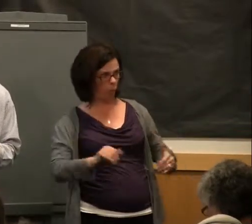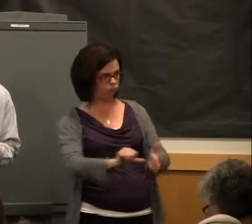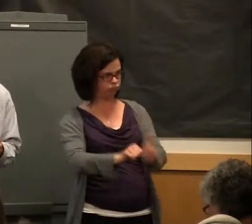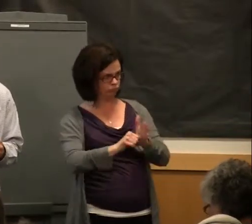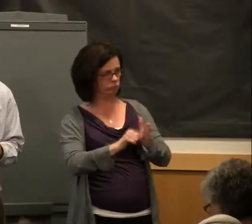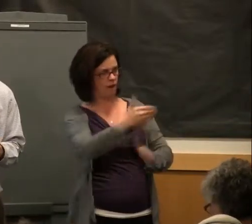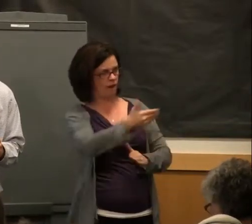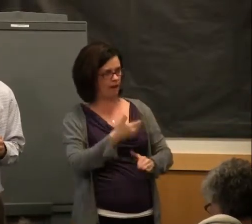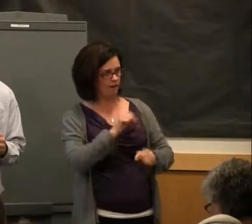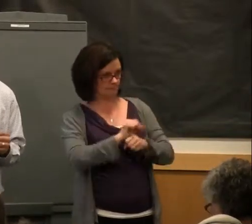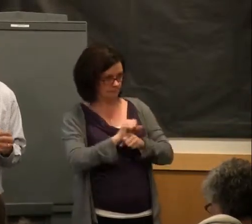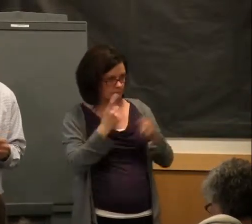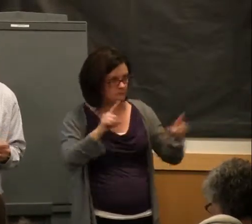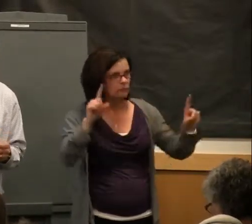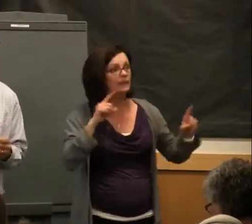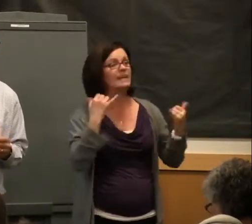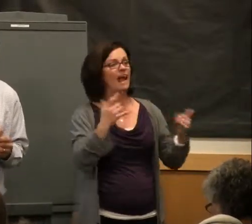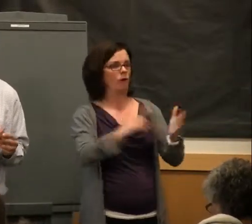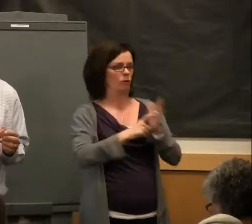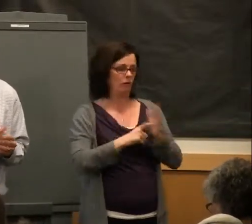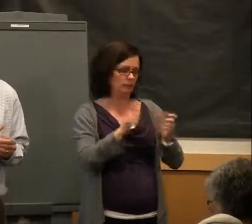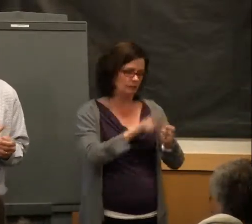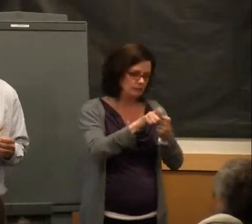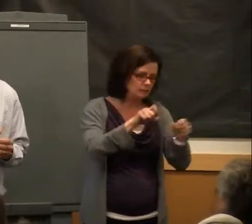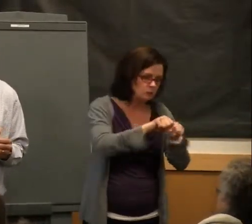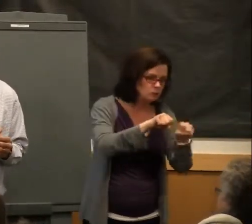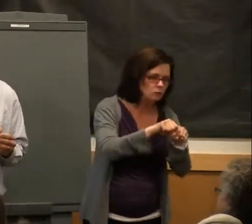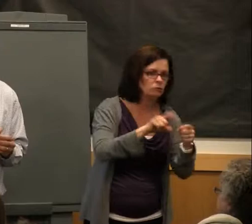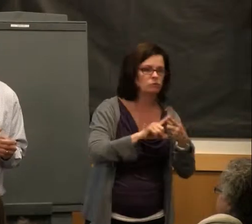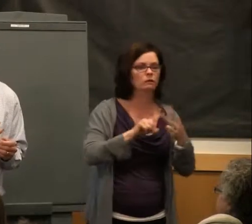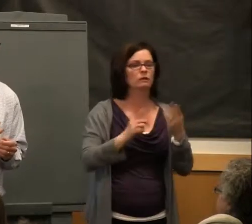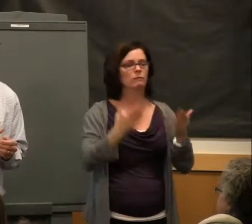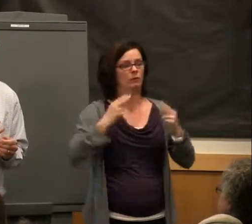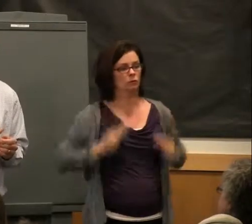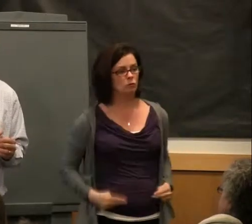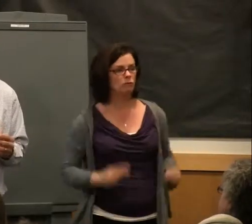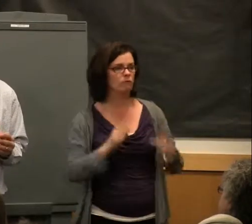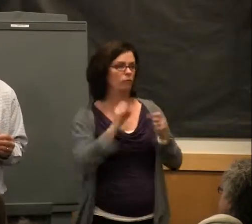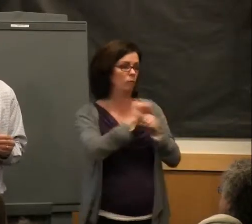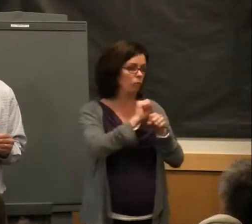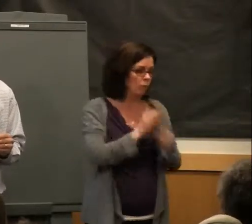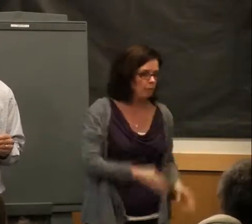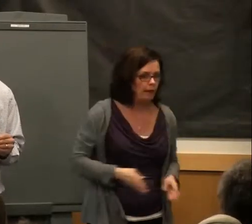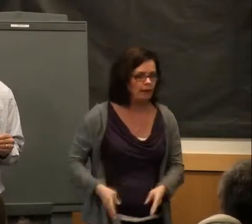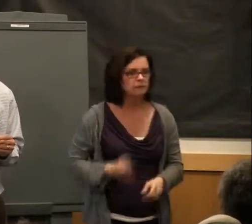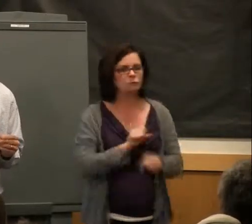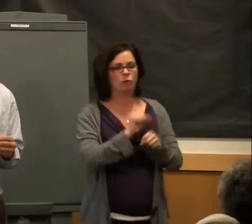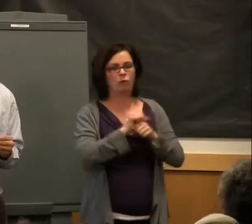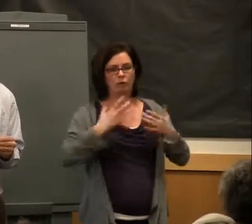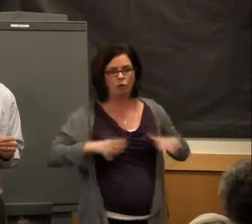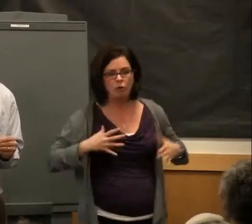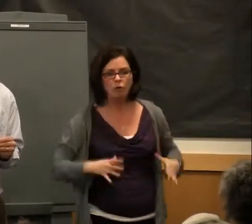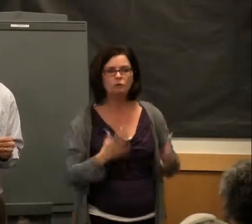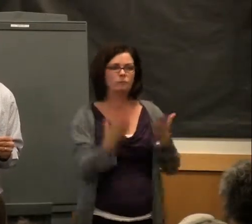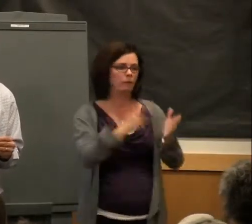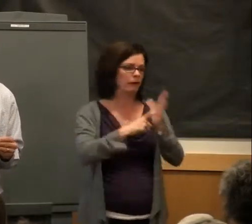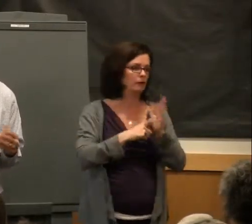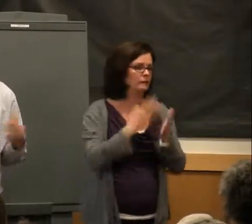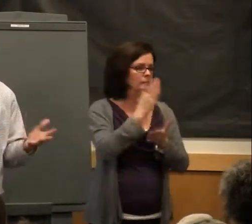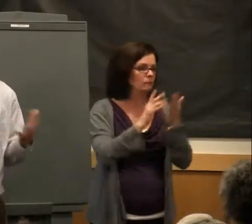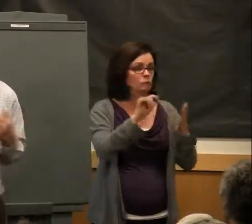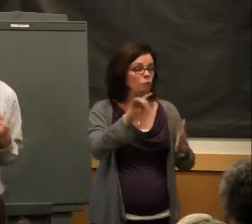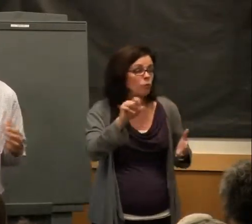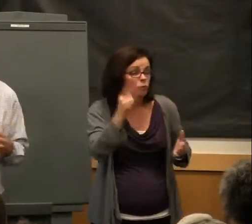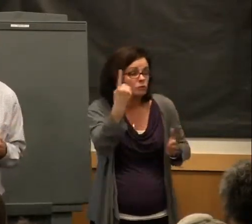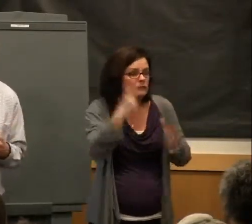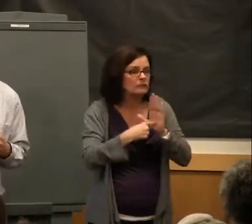saying that you need certain kind of shoes, maybe a uniform, work pants, work clothes, maybe a certain set of tools.